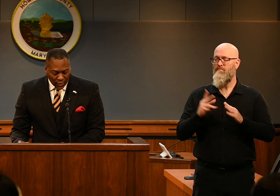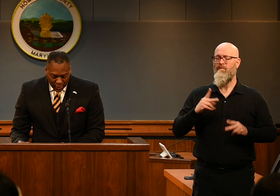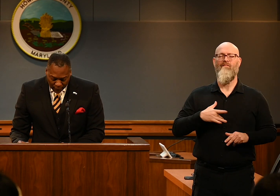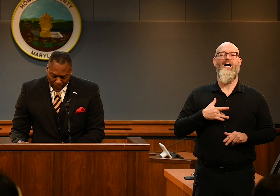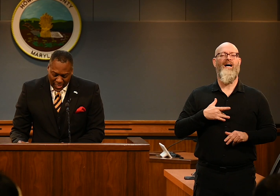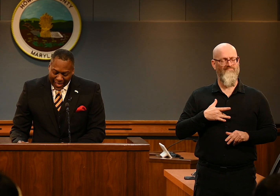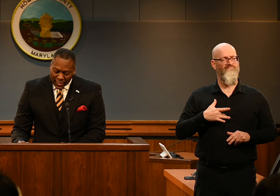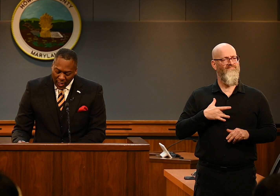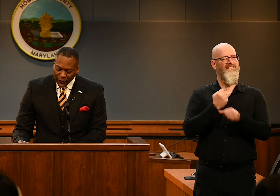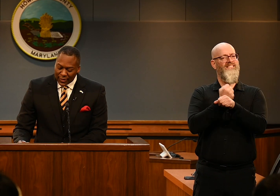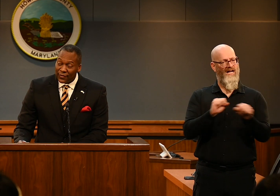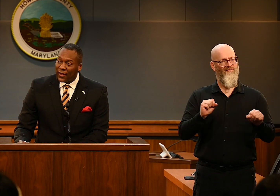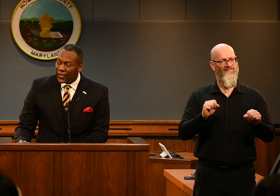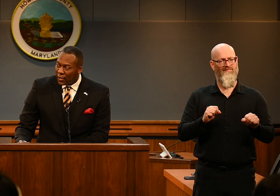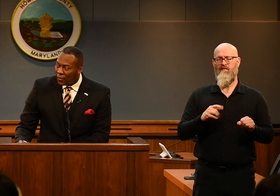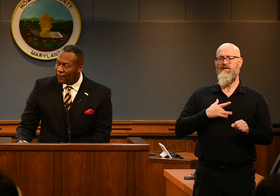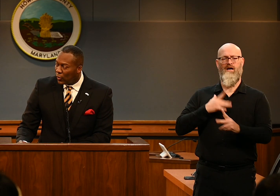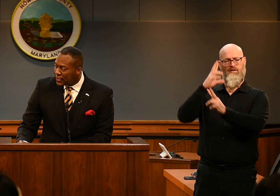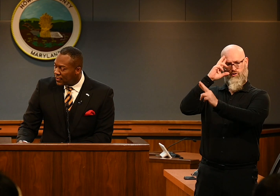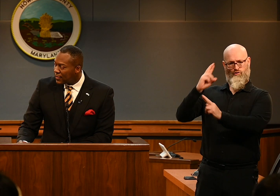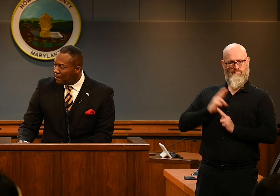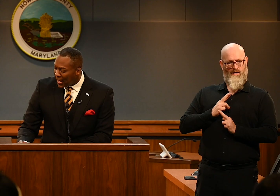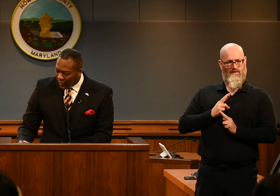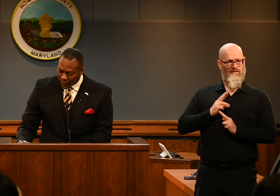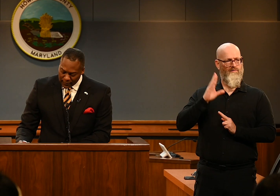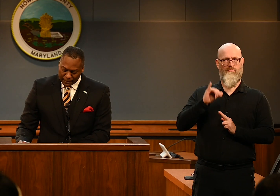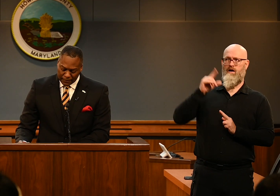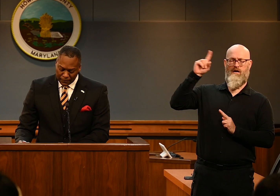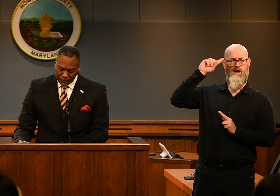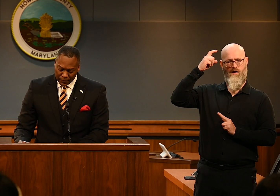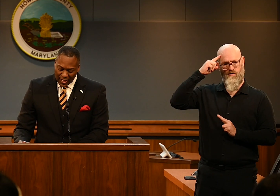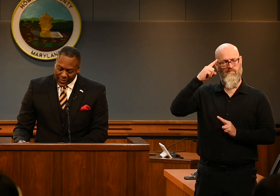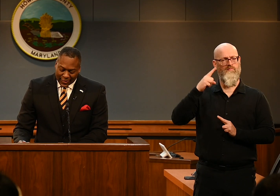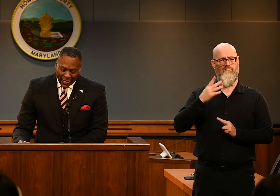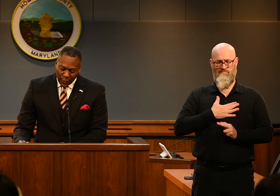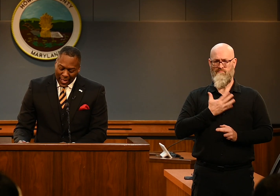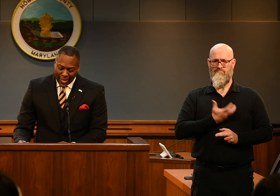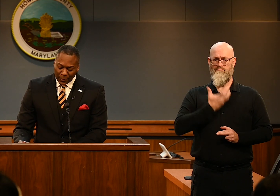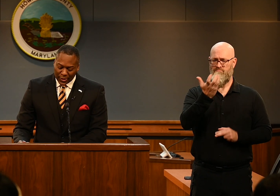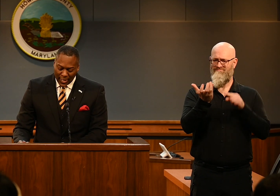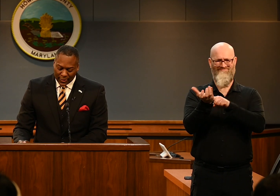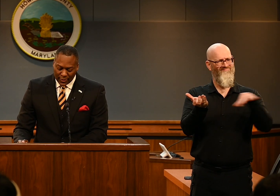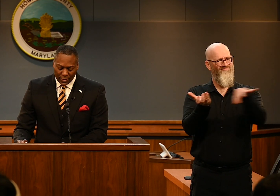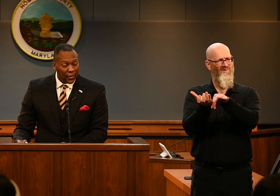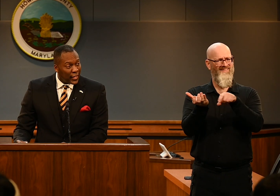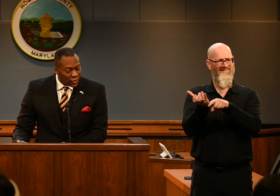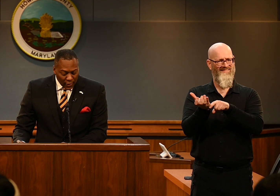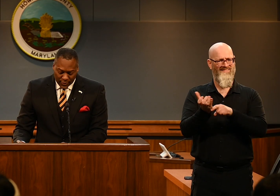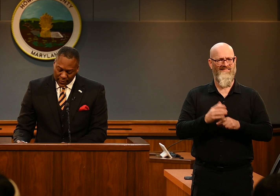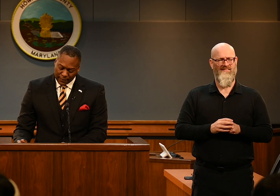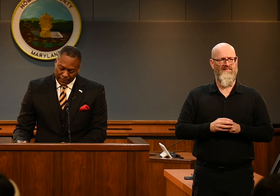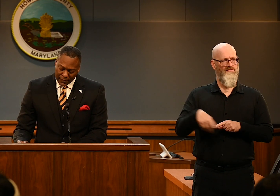by their government, and confident that their voices matter. Today, we act to protect